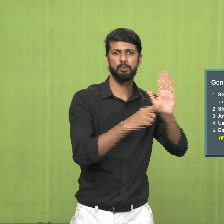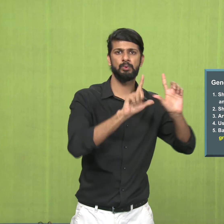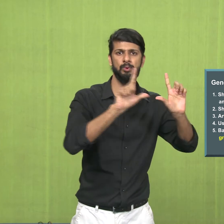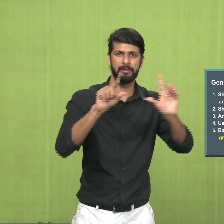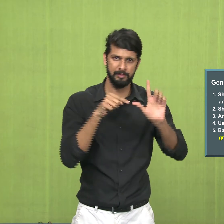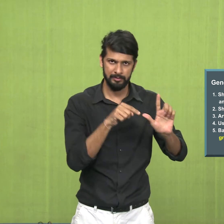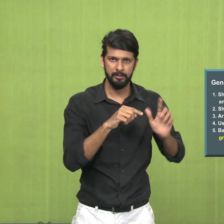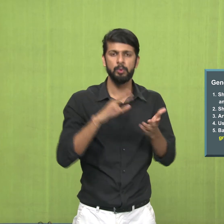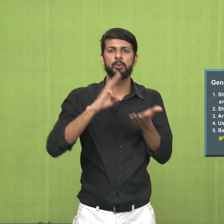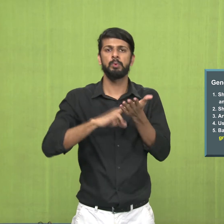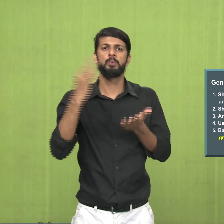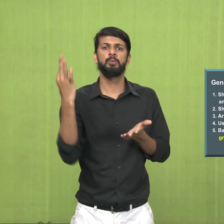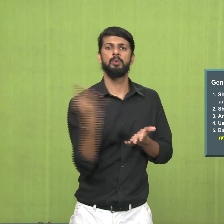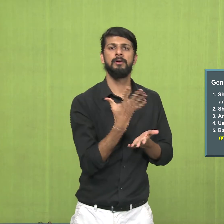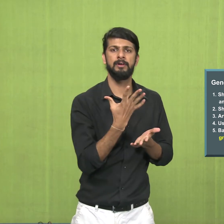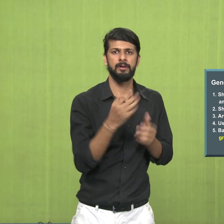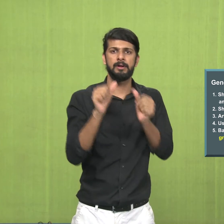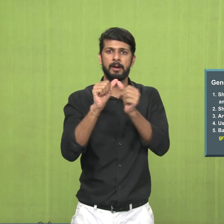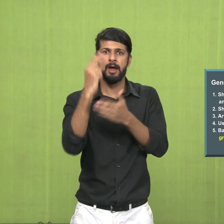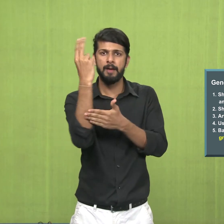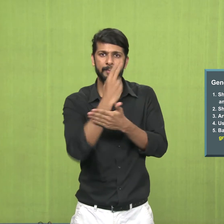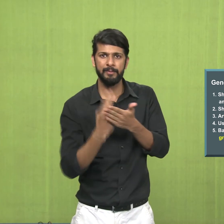of Modern Art,